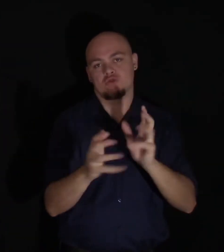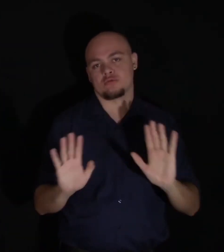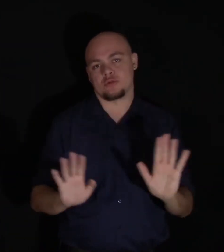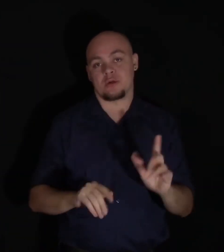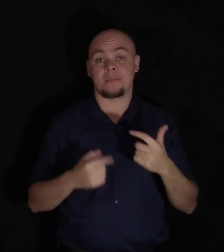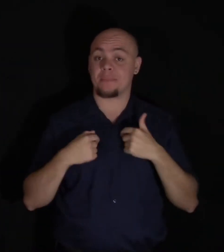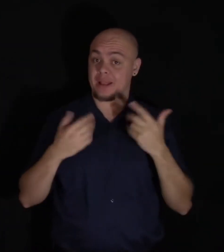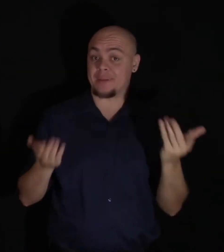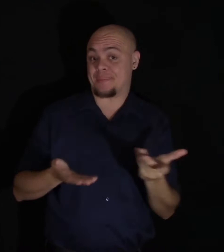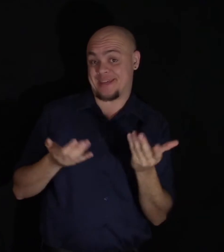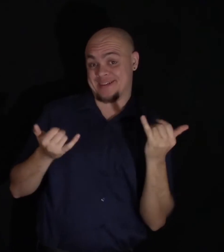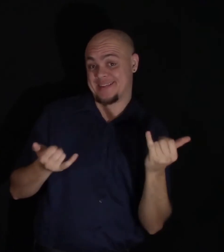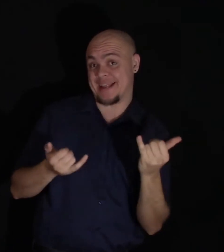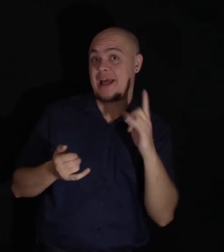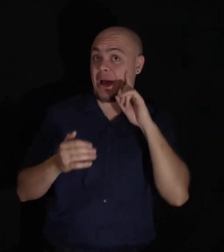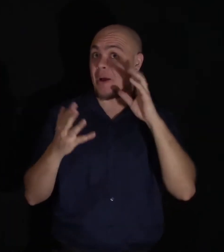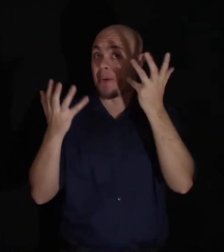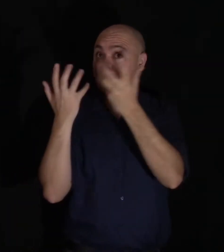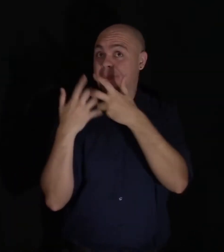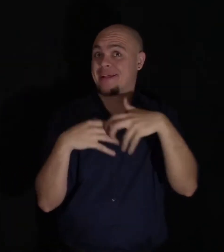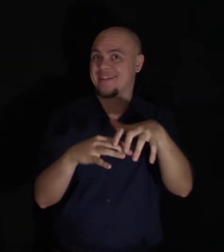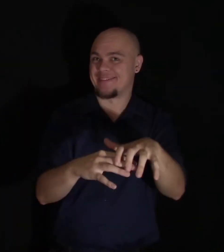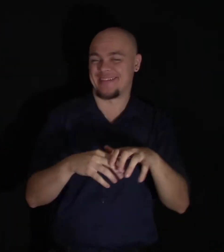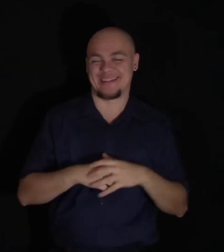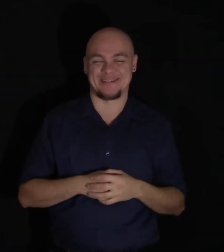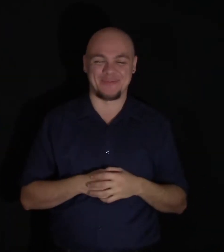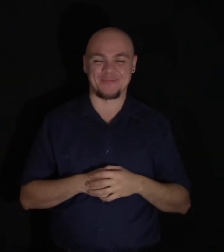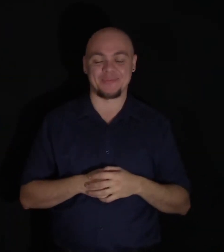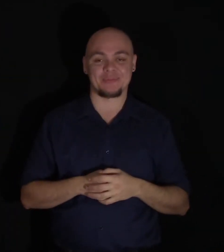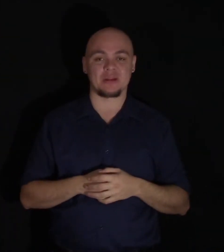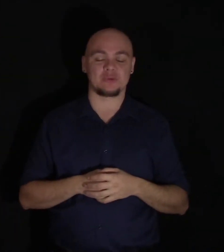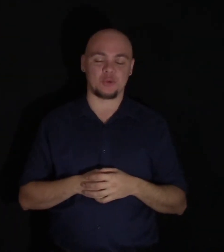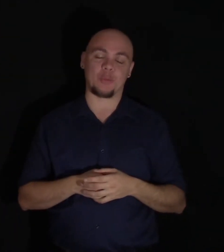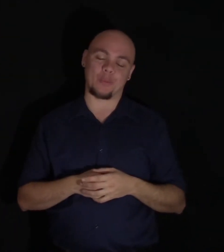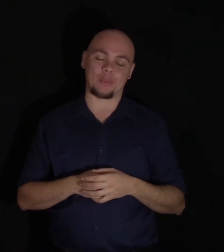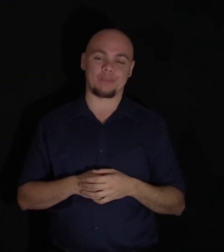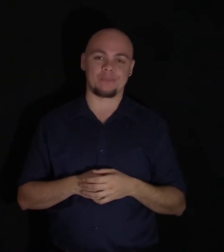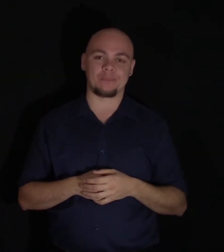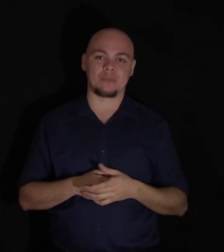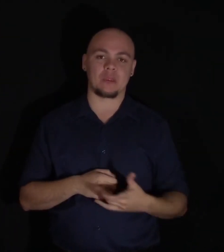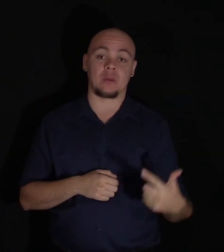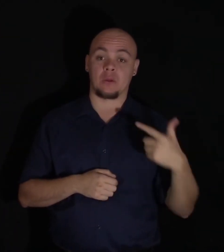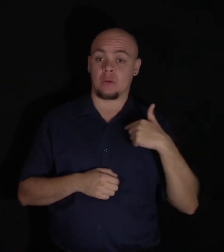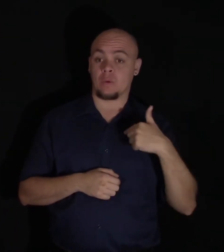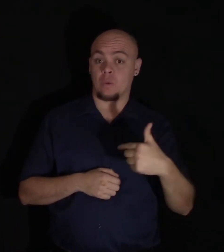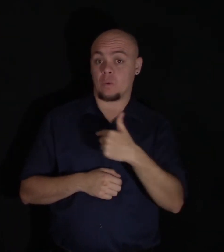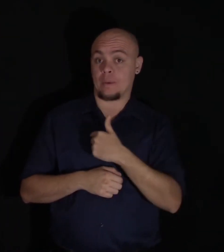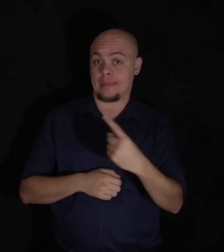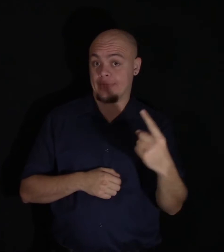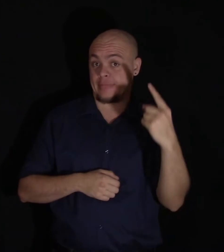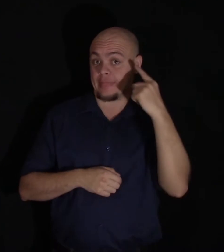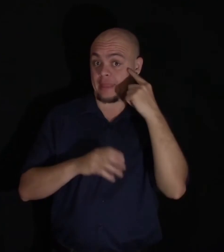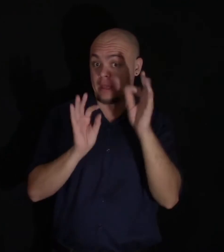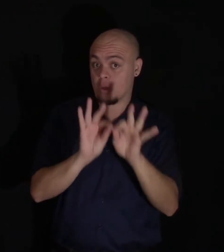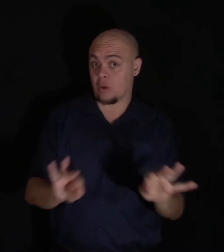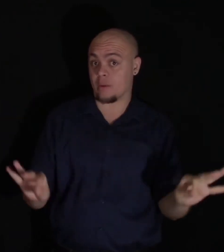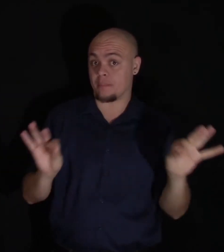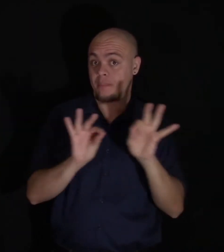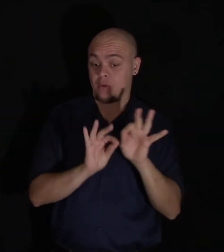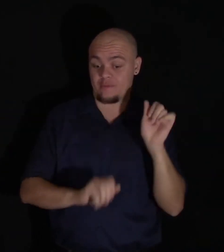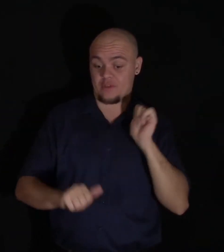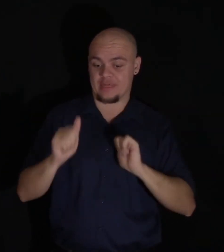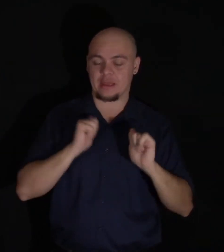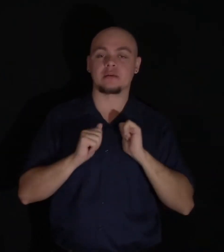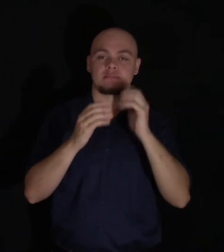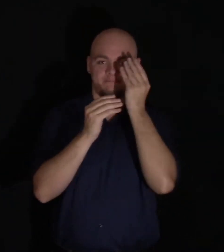here today, so we'll hope that works out. To tell you some things that we think are important in theater,